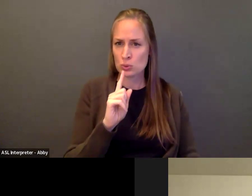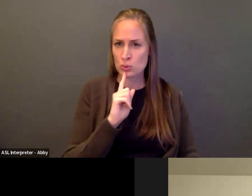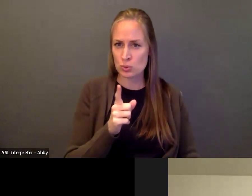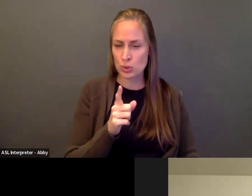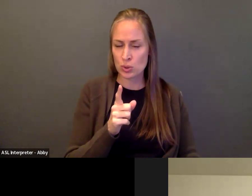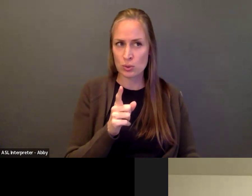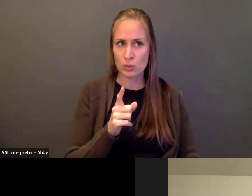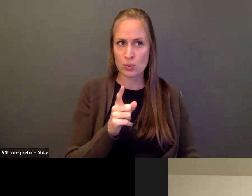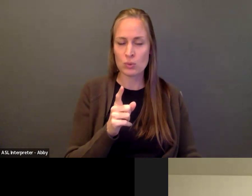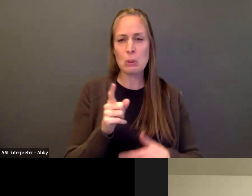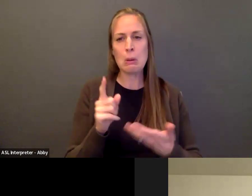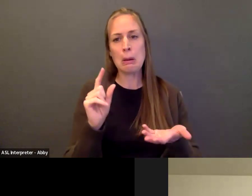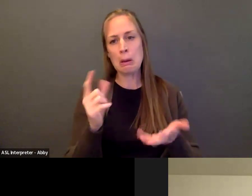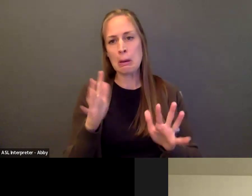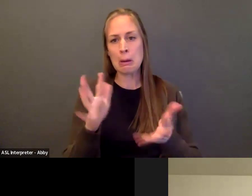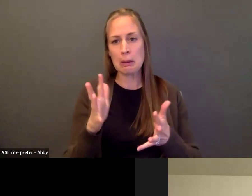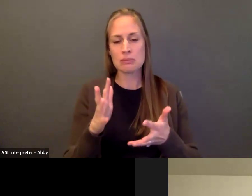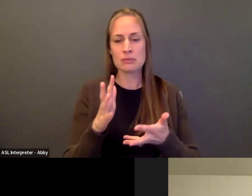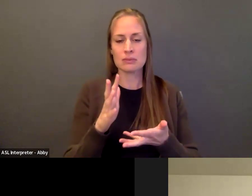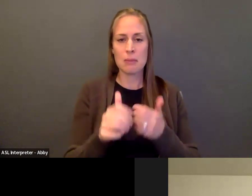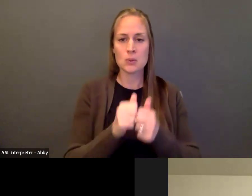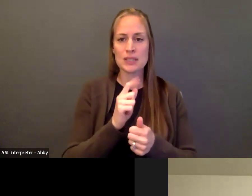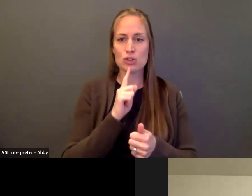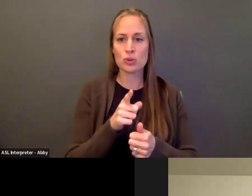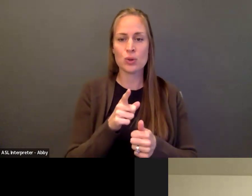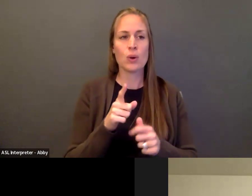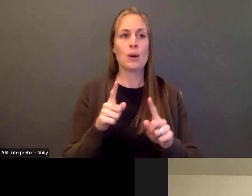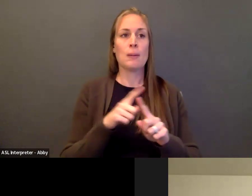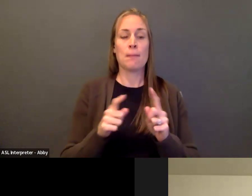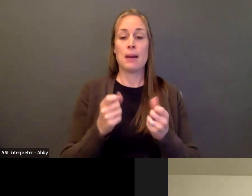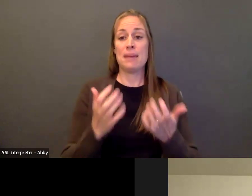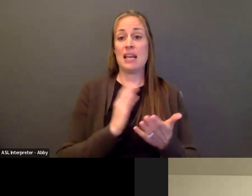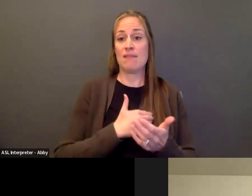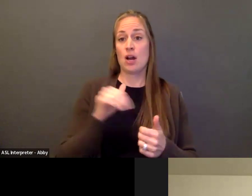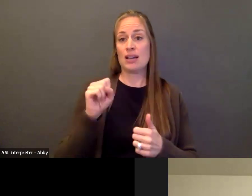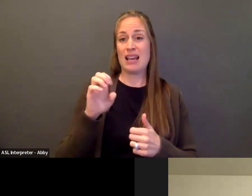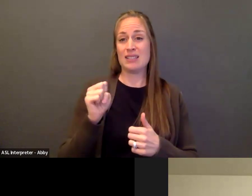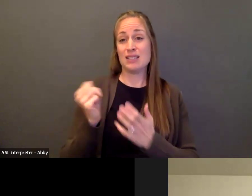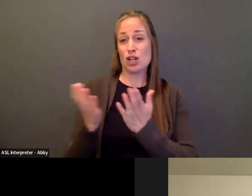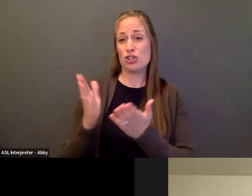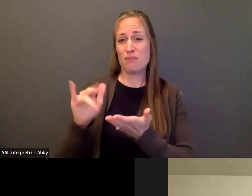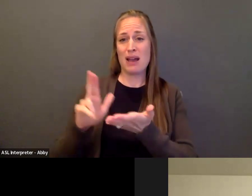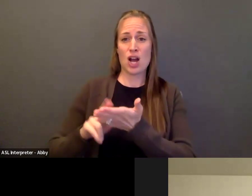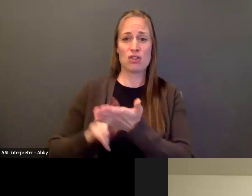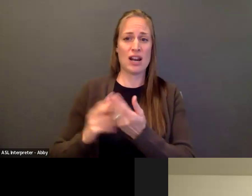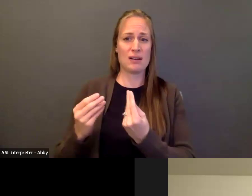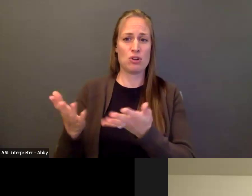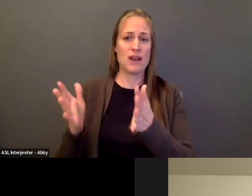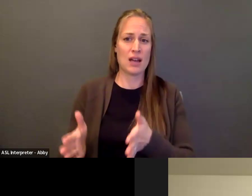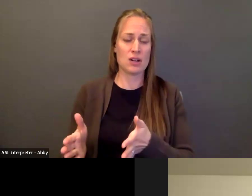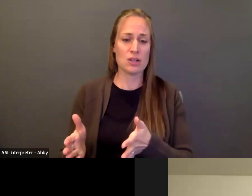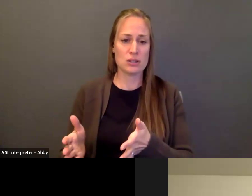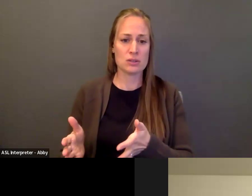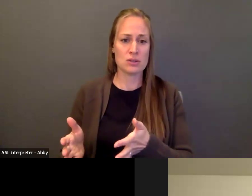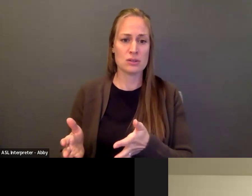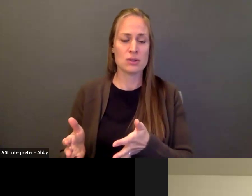that our programs are served by contracted providers. And so this kind of goes back to, I think, Katrina, you were the one that said it, is